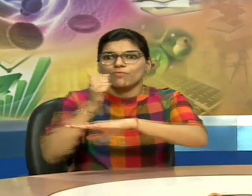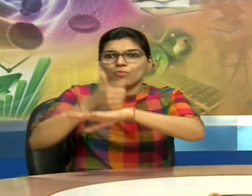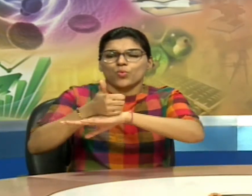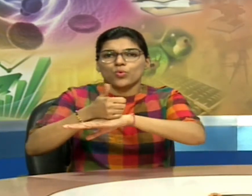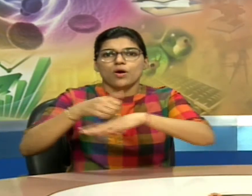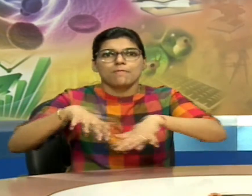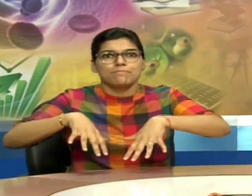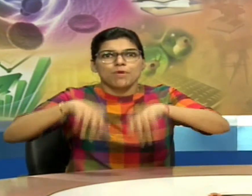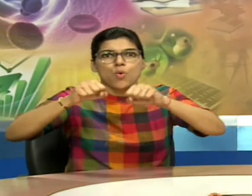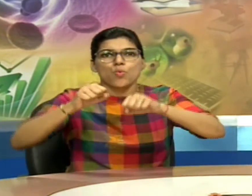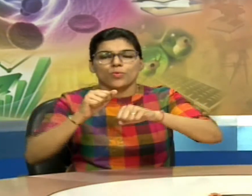later.